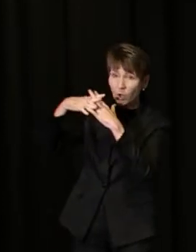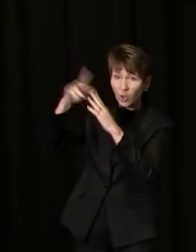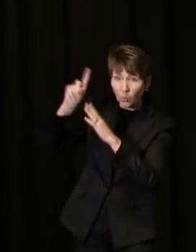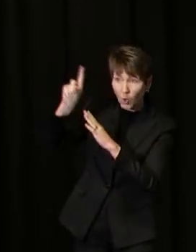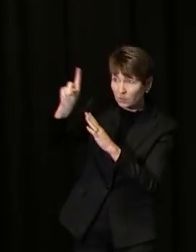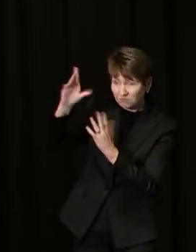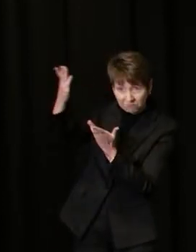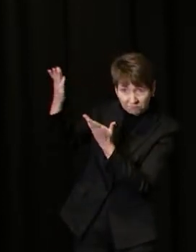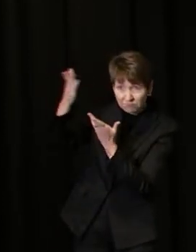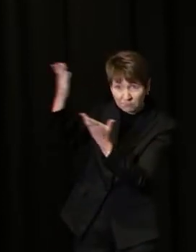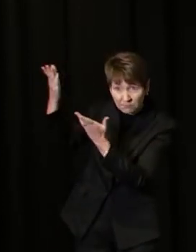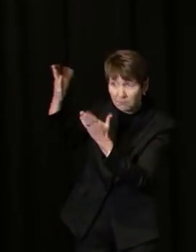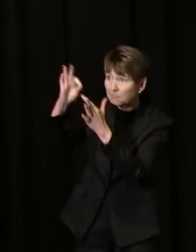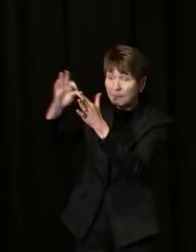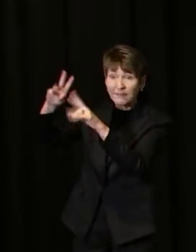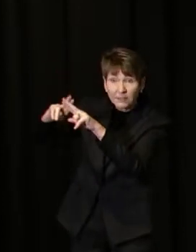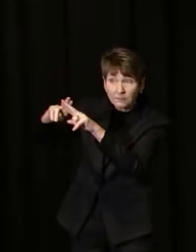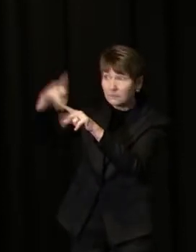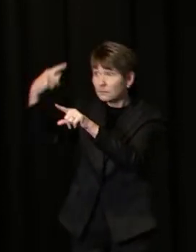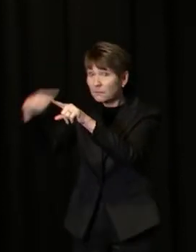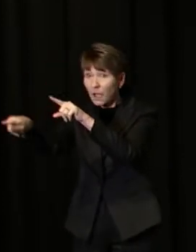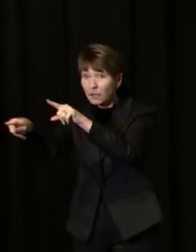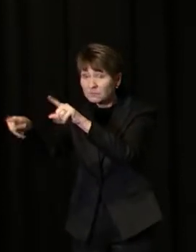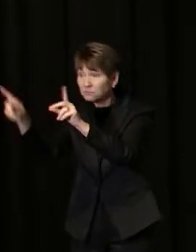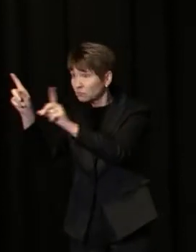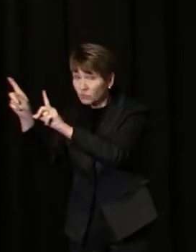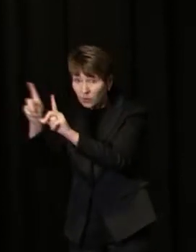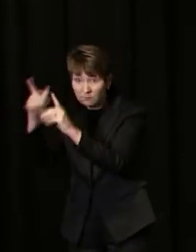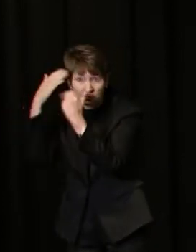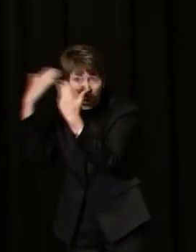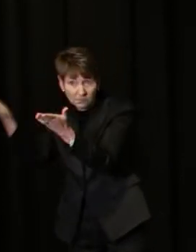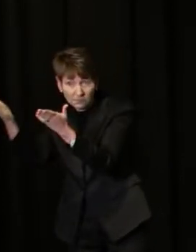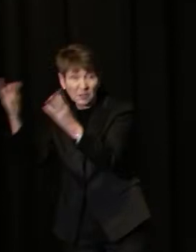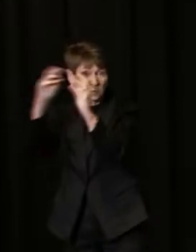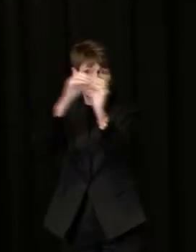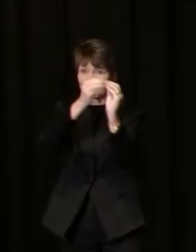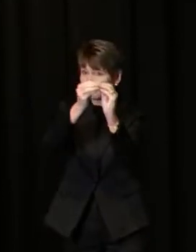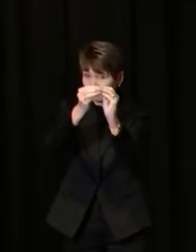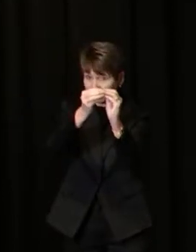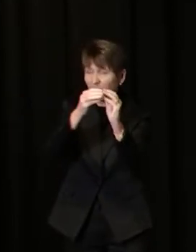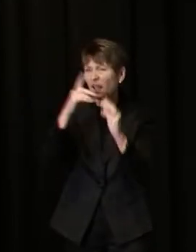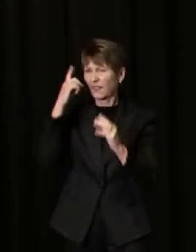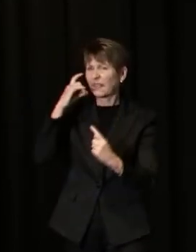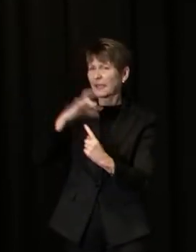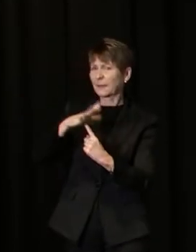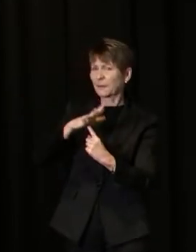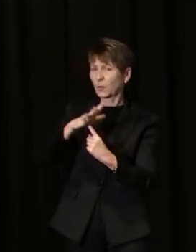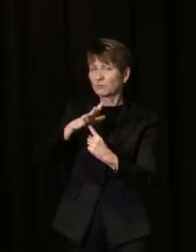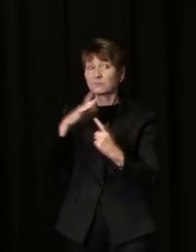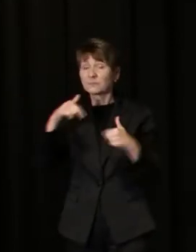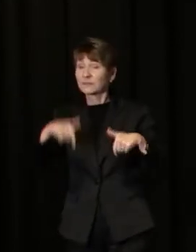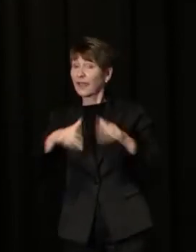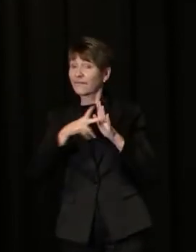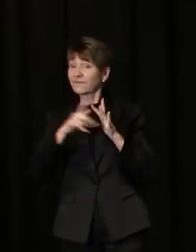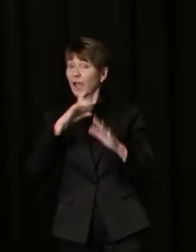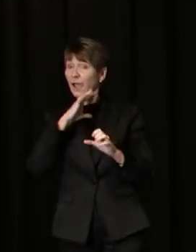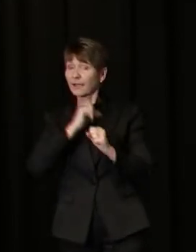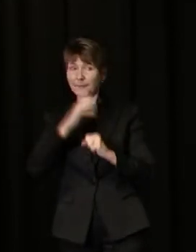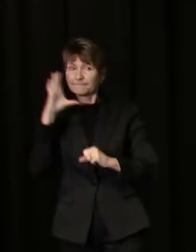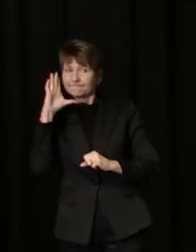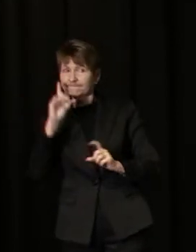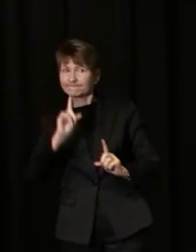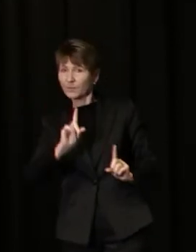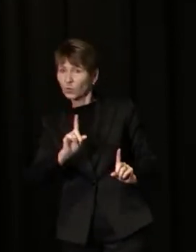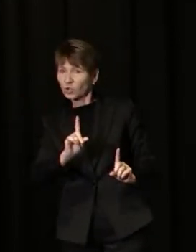all of us, for the health and safety, for the health system, and of course to continue participating in that vaccinated